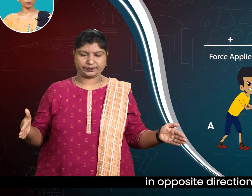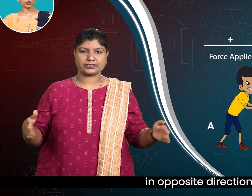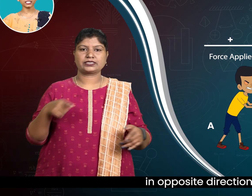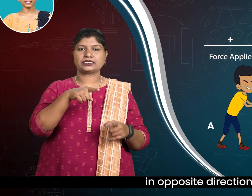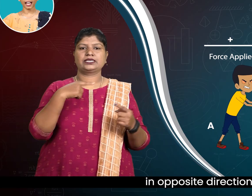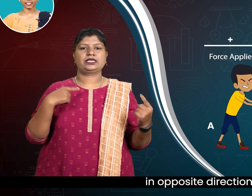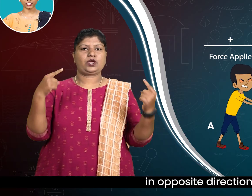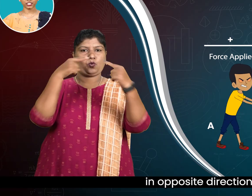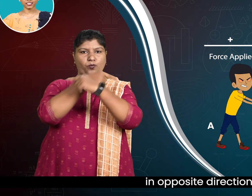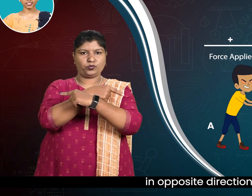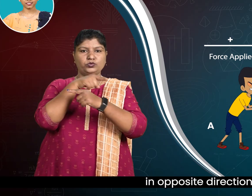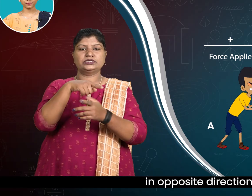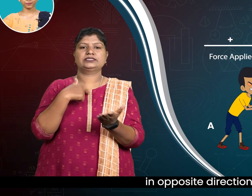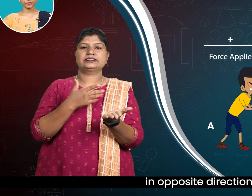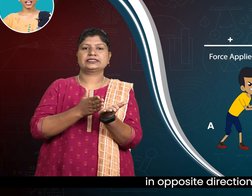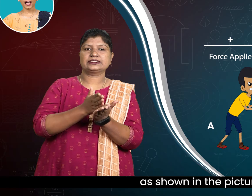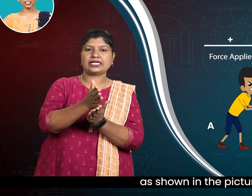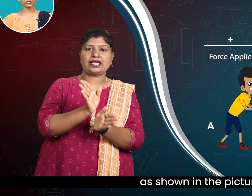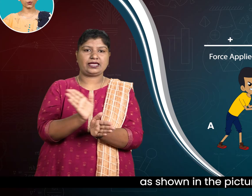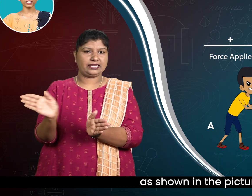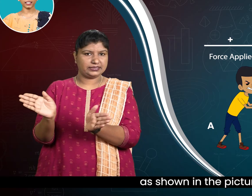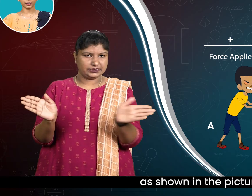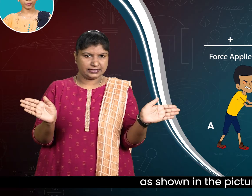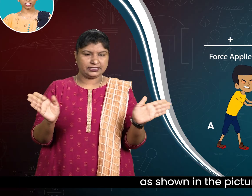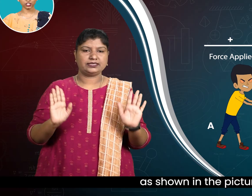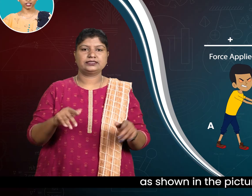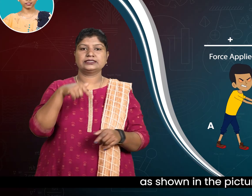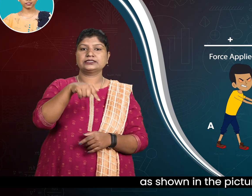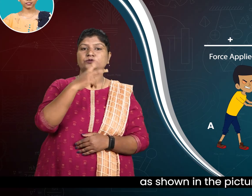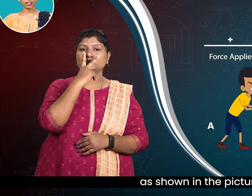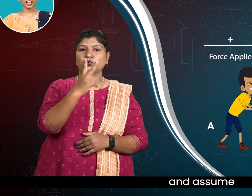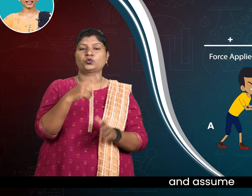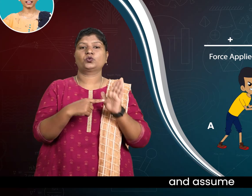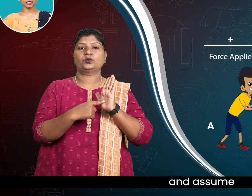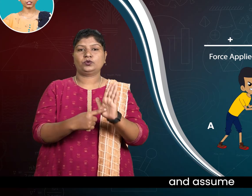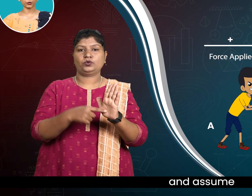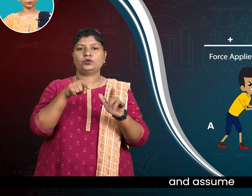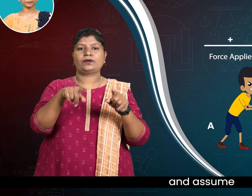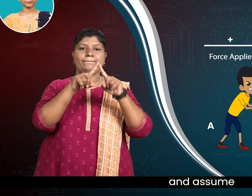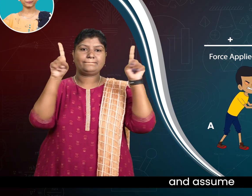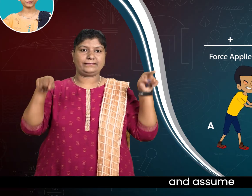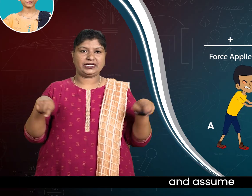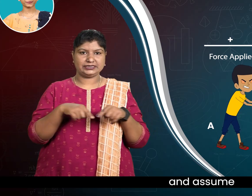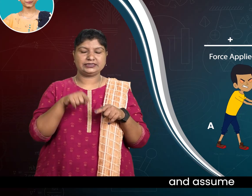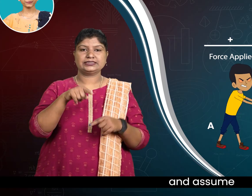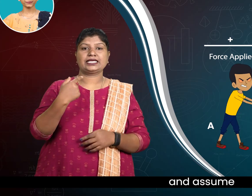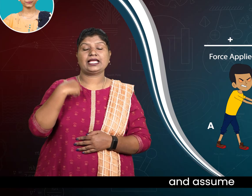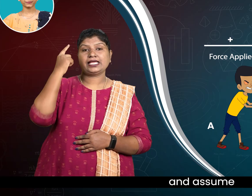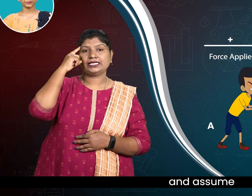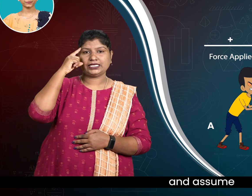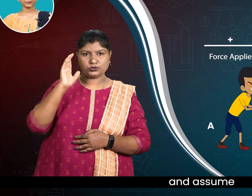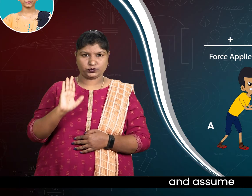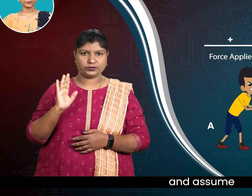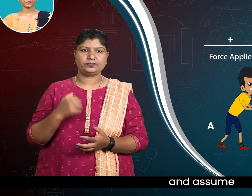in opposite directions as shown in the picture and assume